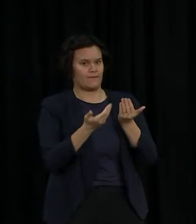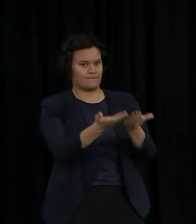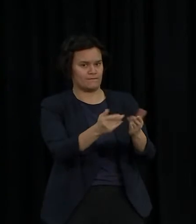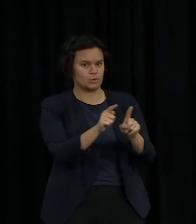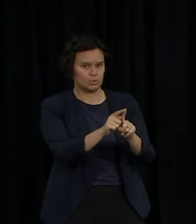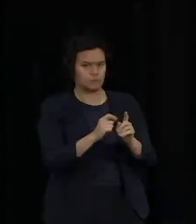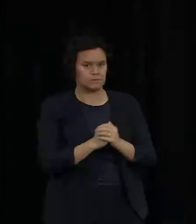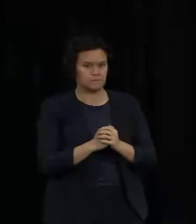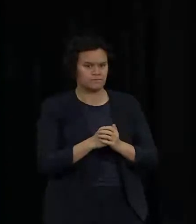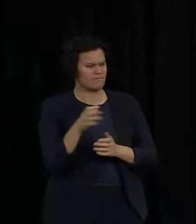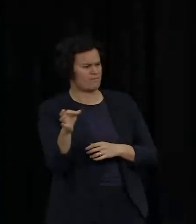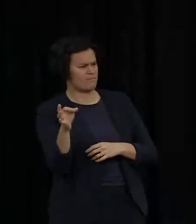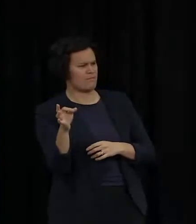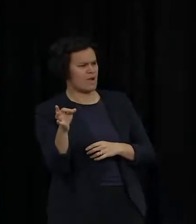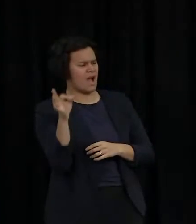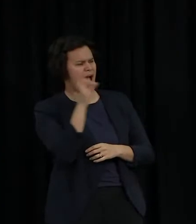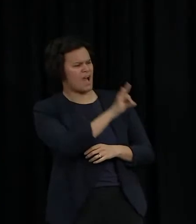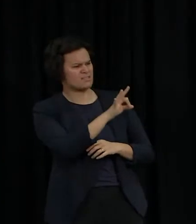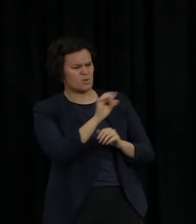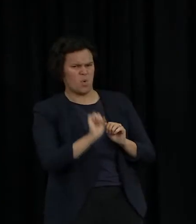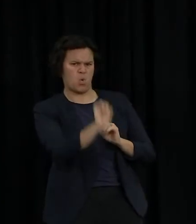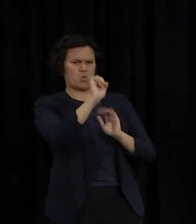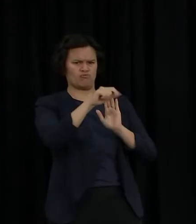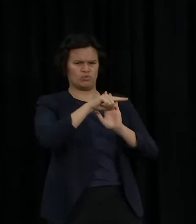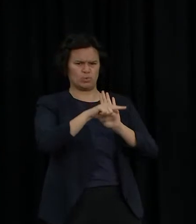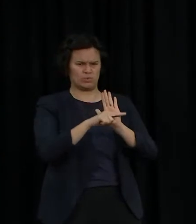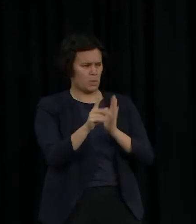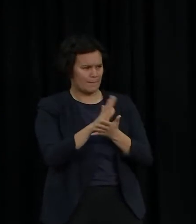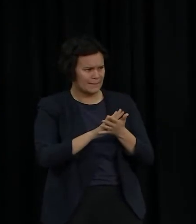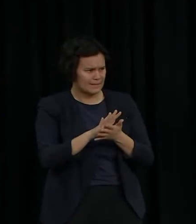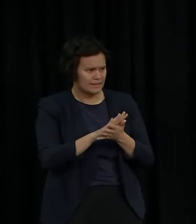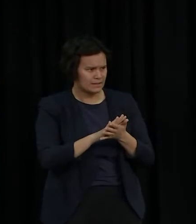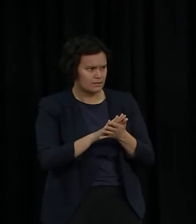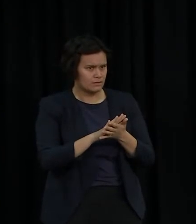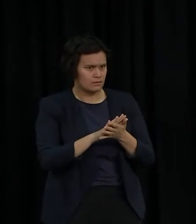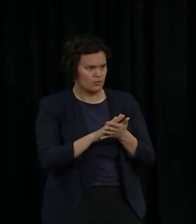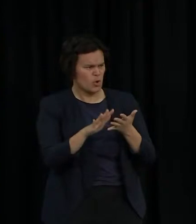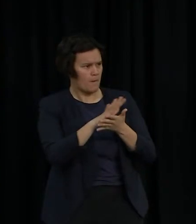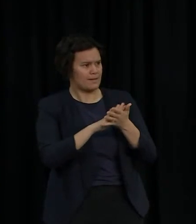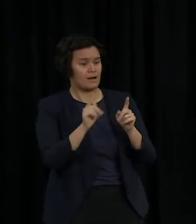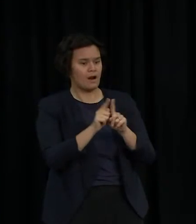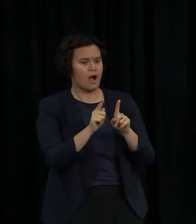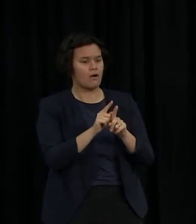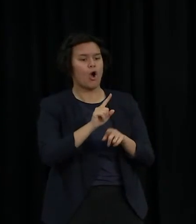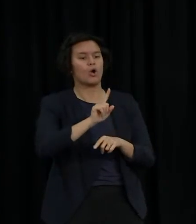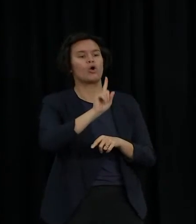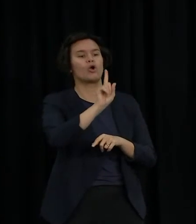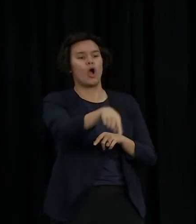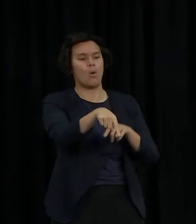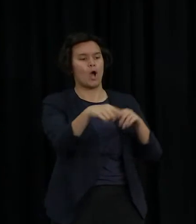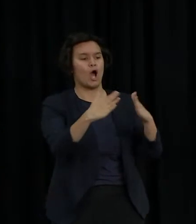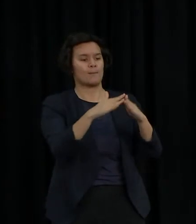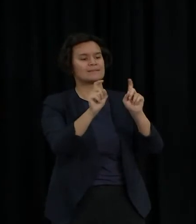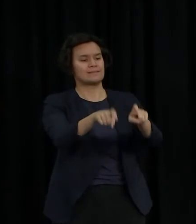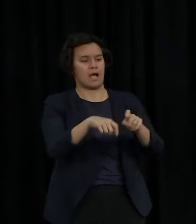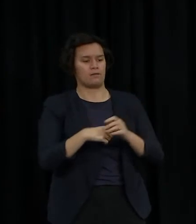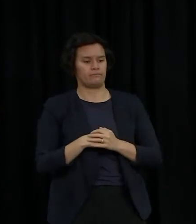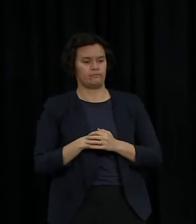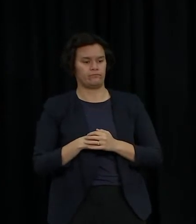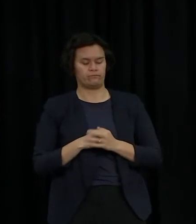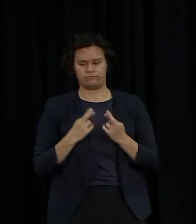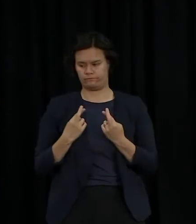strict protocols are in place? Is it are you just not? You're not just putting them at home and then hoping that they stay there, right? No.